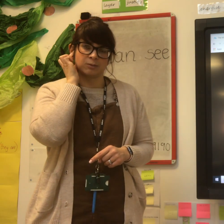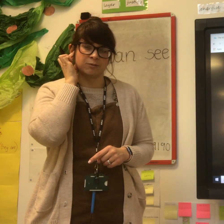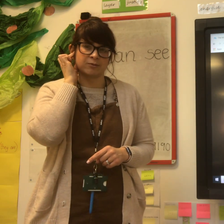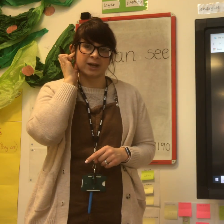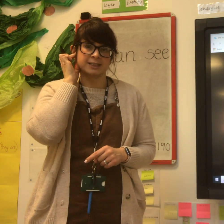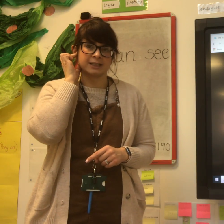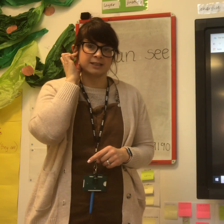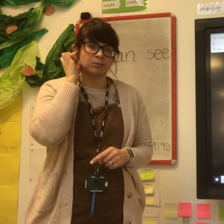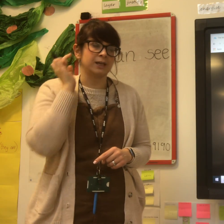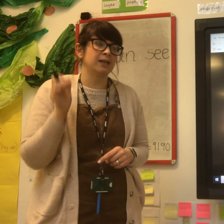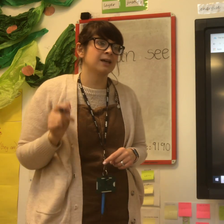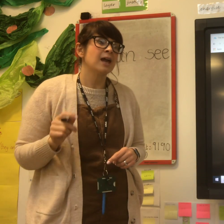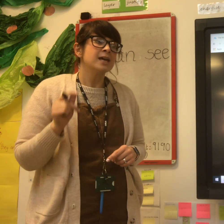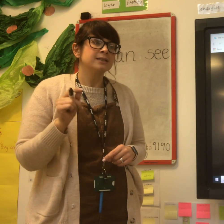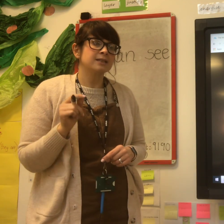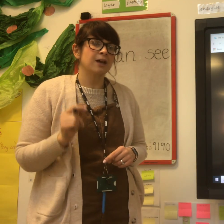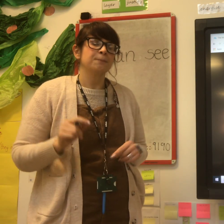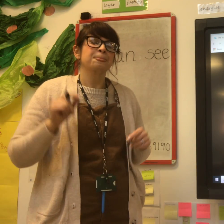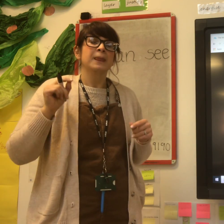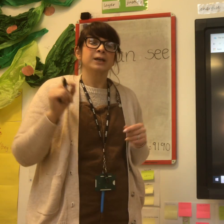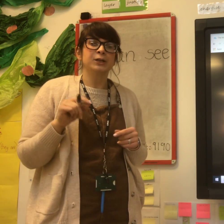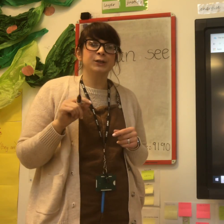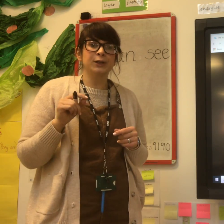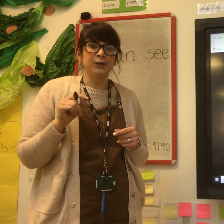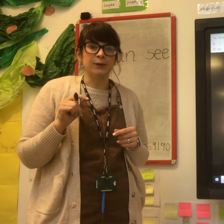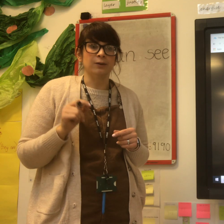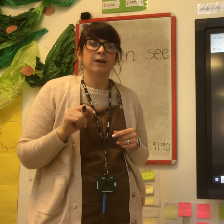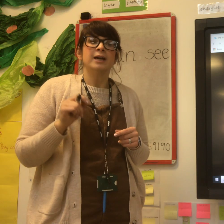we've been writing this week. So, girl.